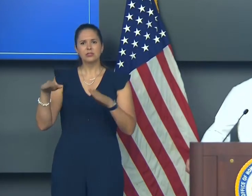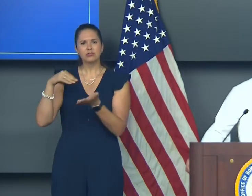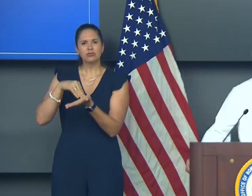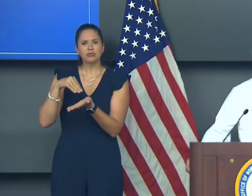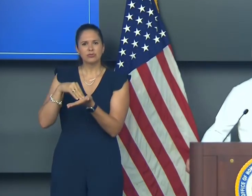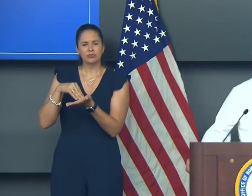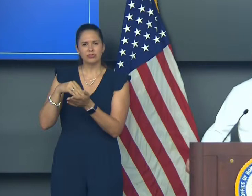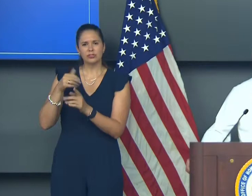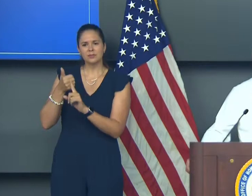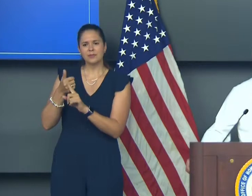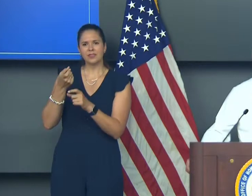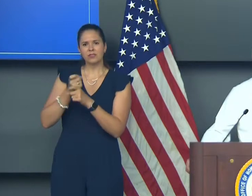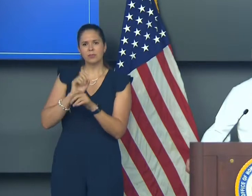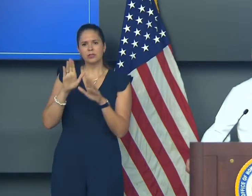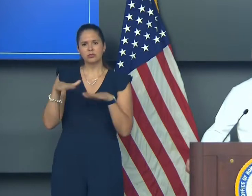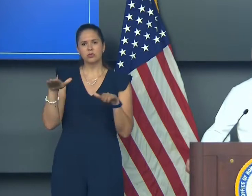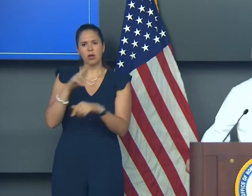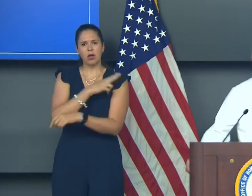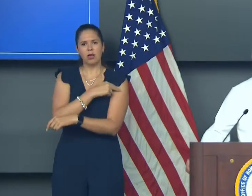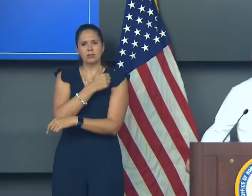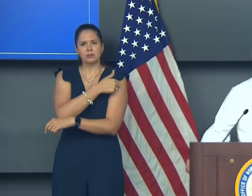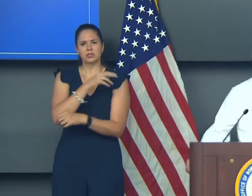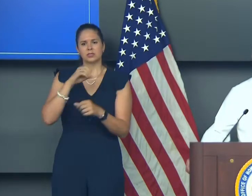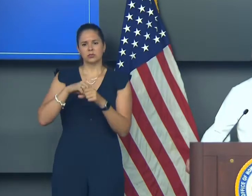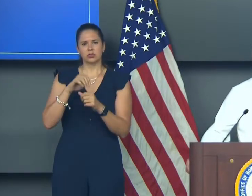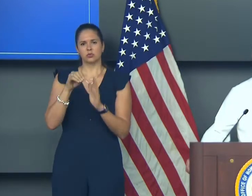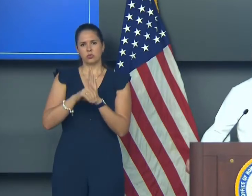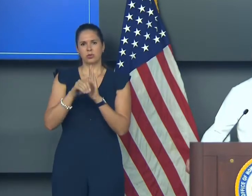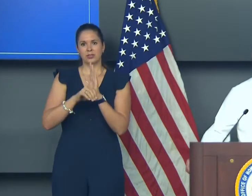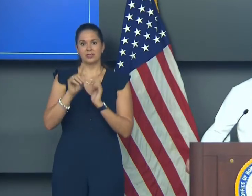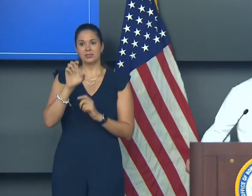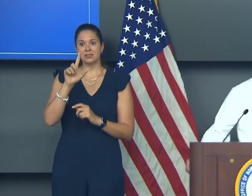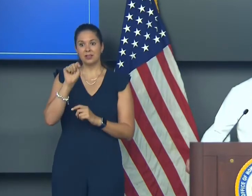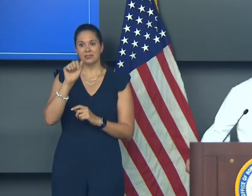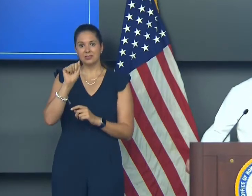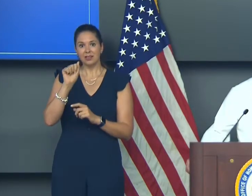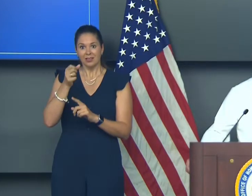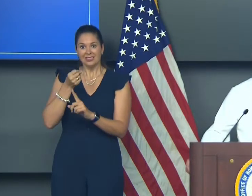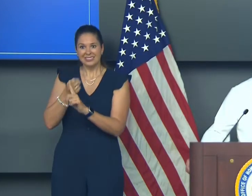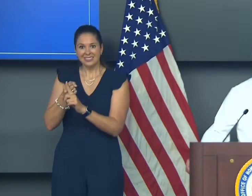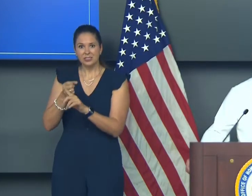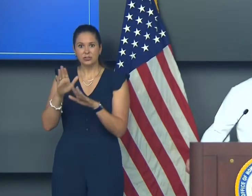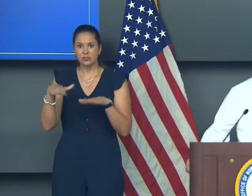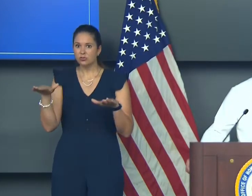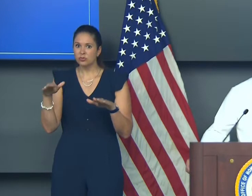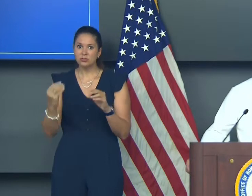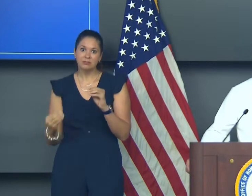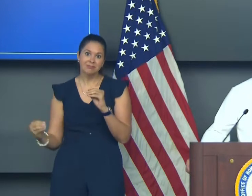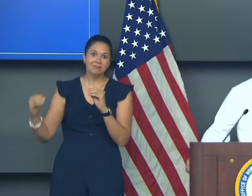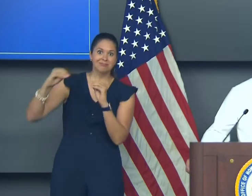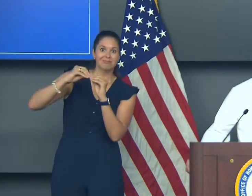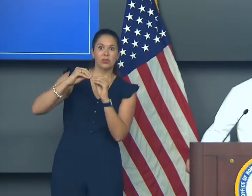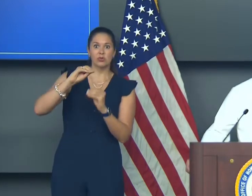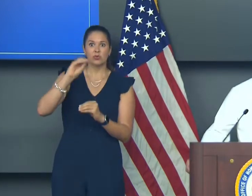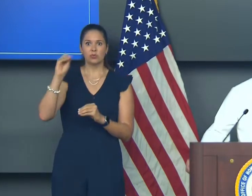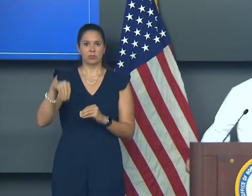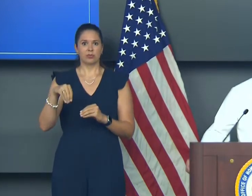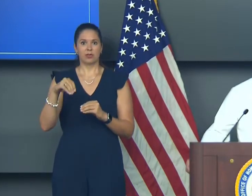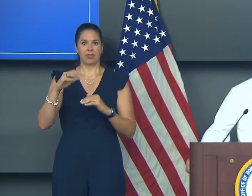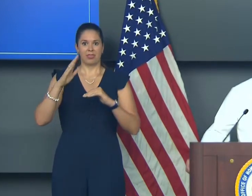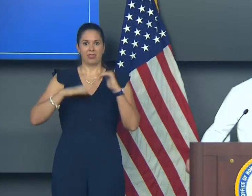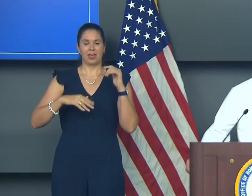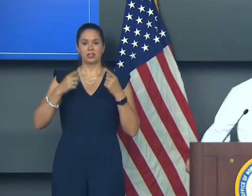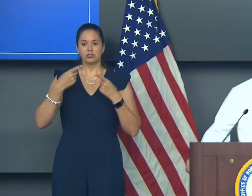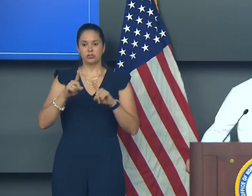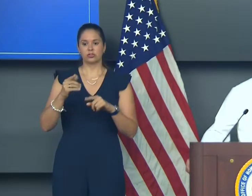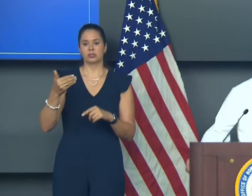from Children's Hospital in New Orleans, the Delta variant is affecting children at a greater rate than during the